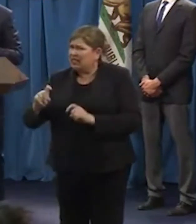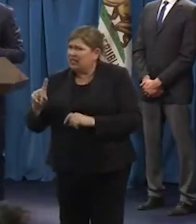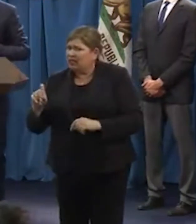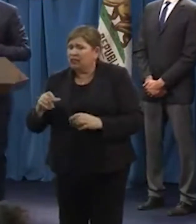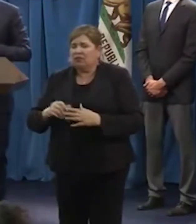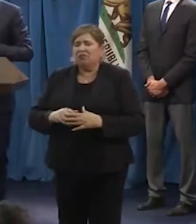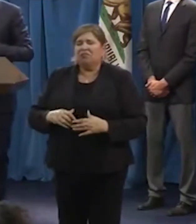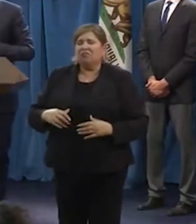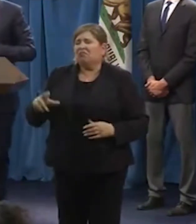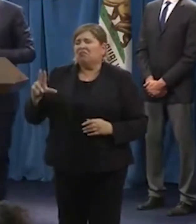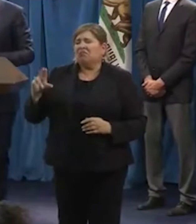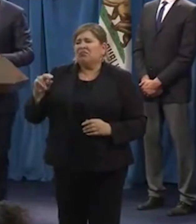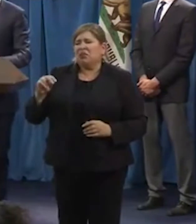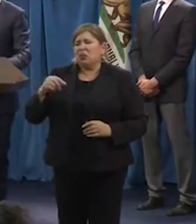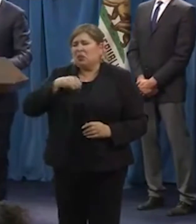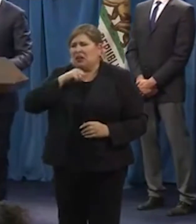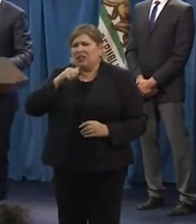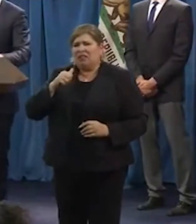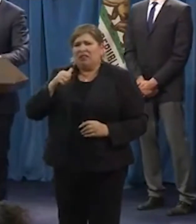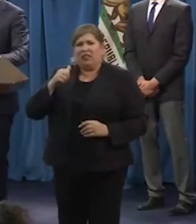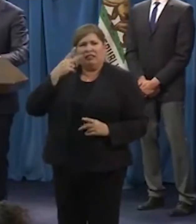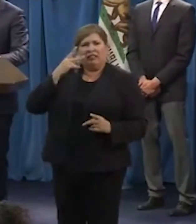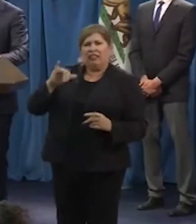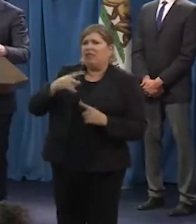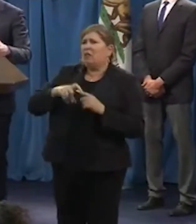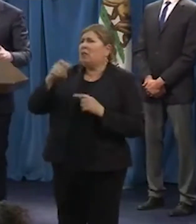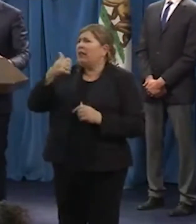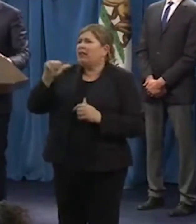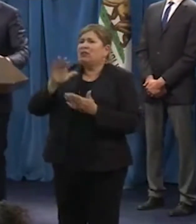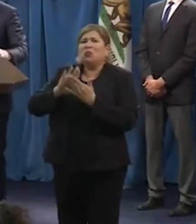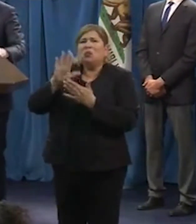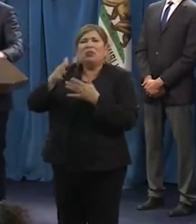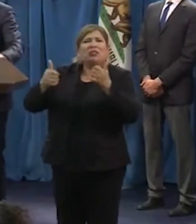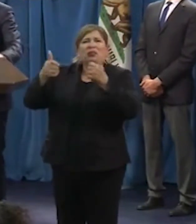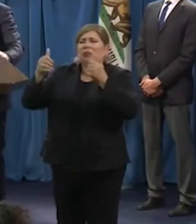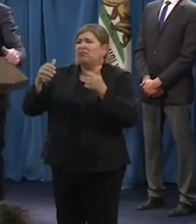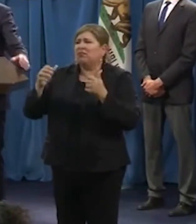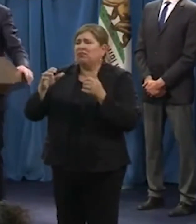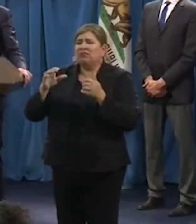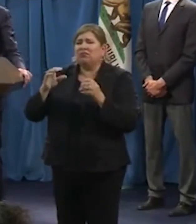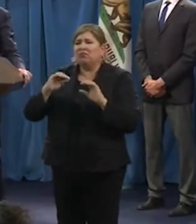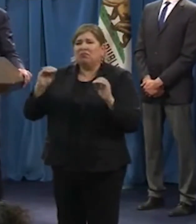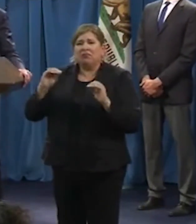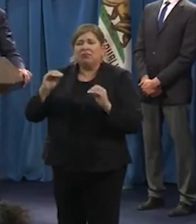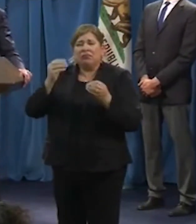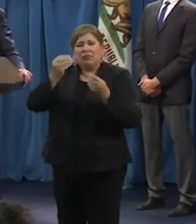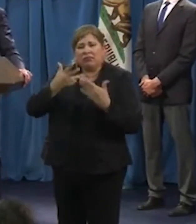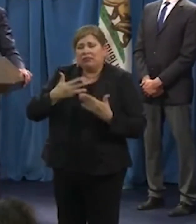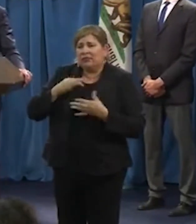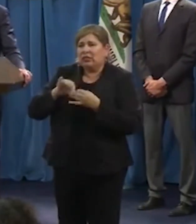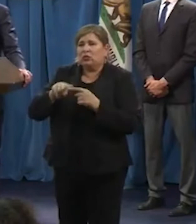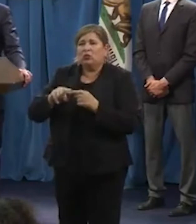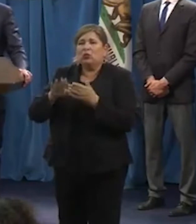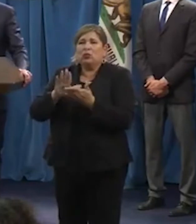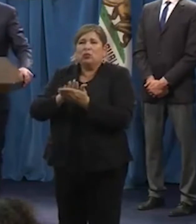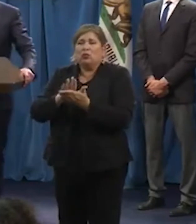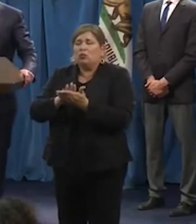I have no sense of that personally. I've not heard that from any of the superintendents. I didn't hear that from our superintendent of public